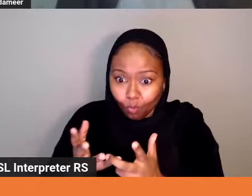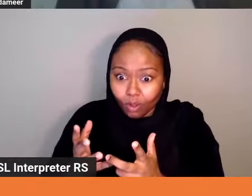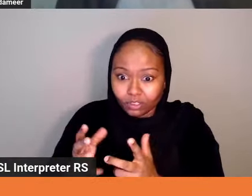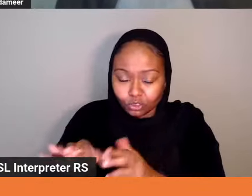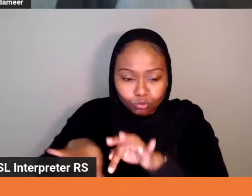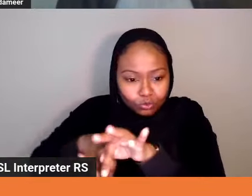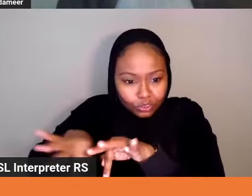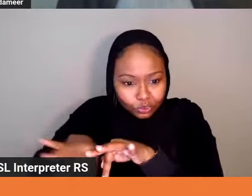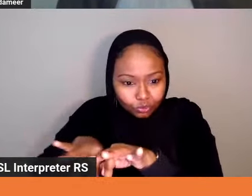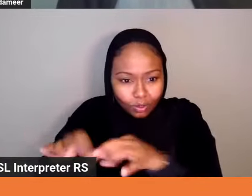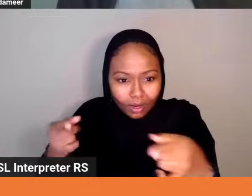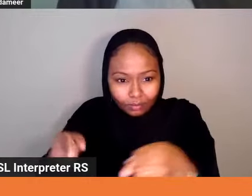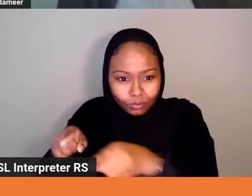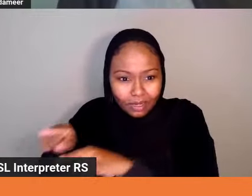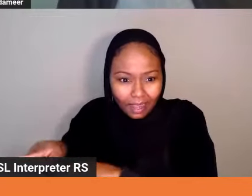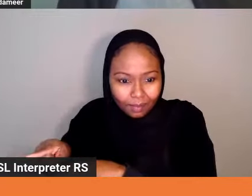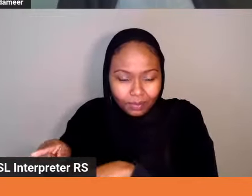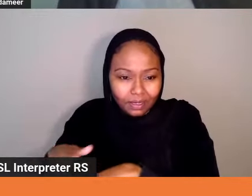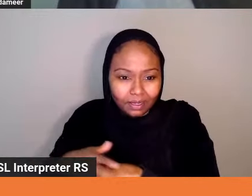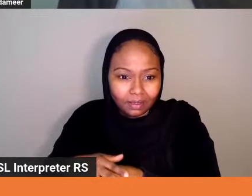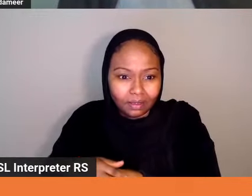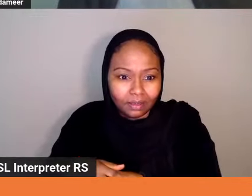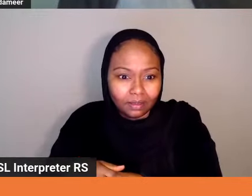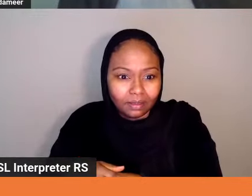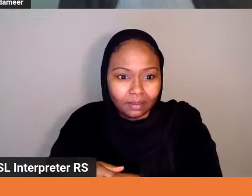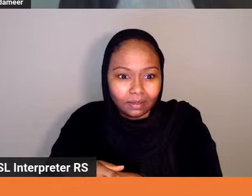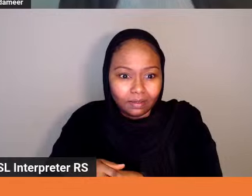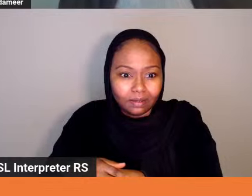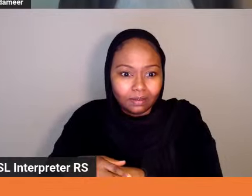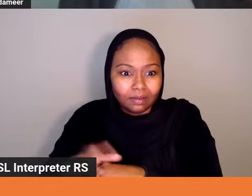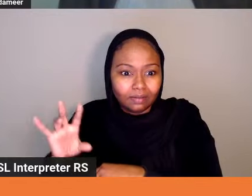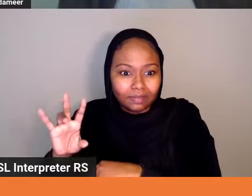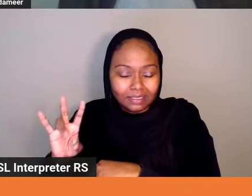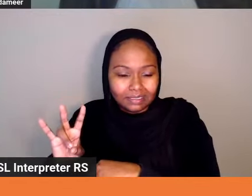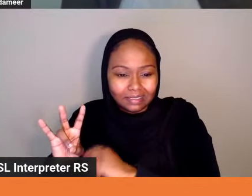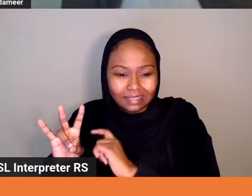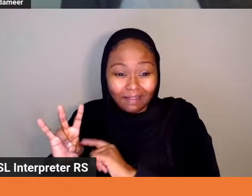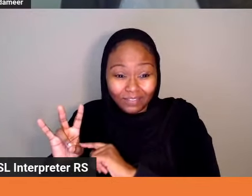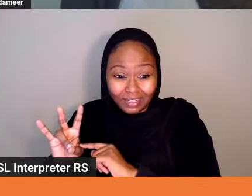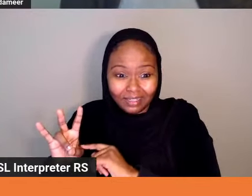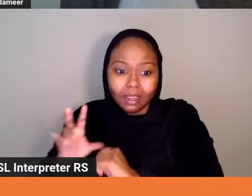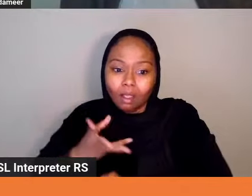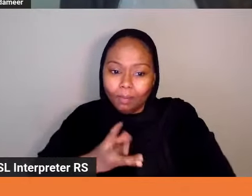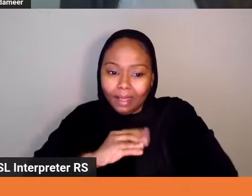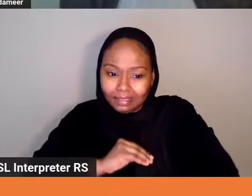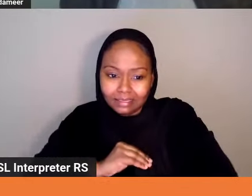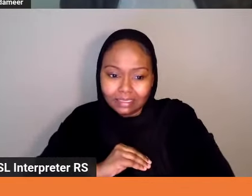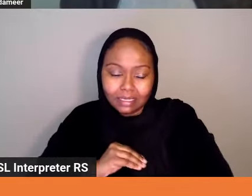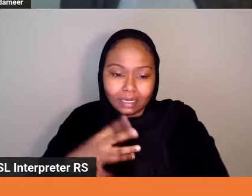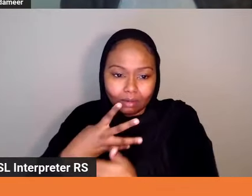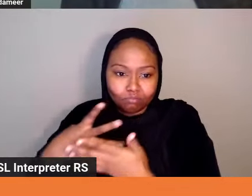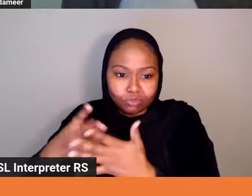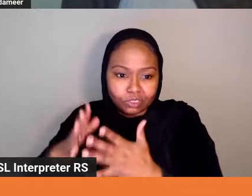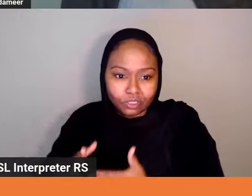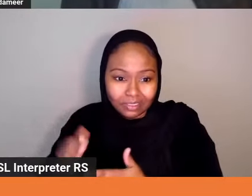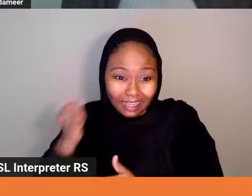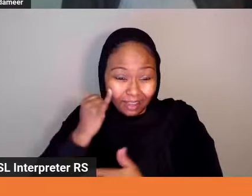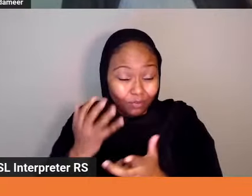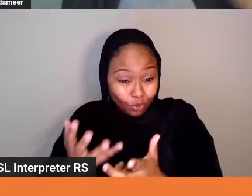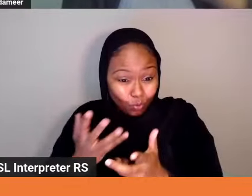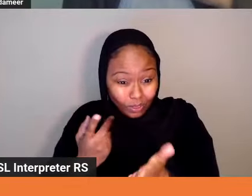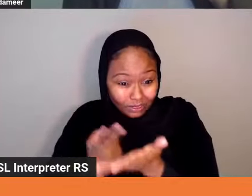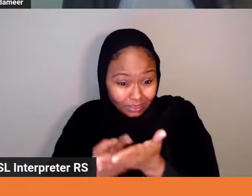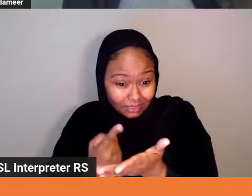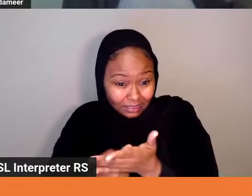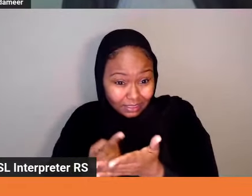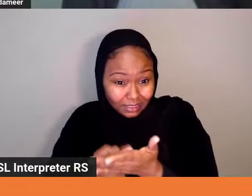the death of the seven Palestinian prisoners. If you want to discuss the prisoners from Gaza,